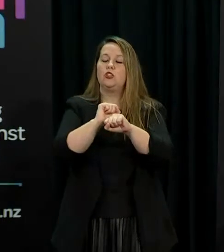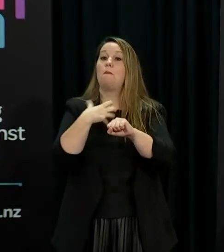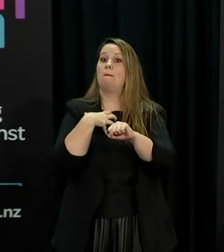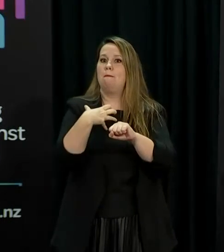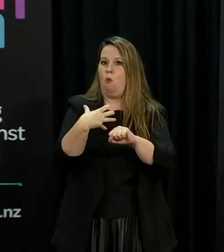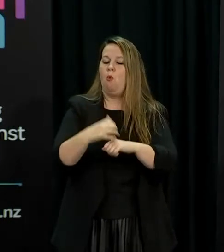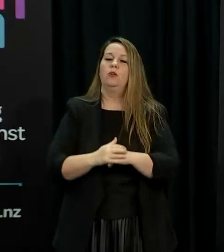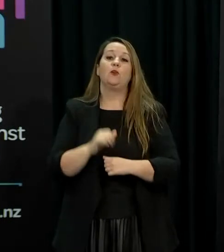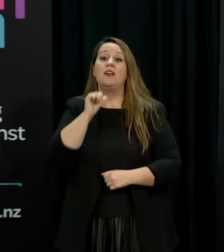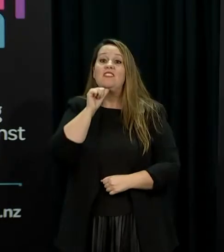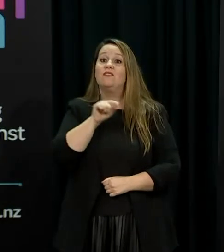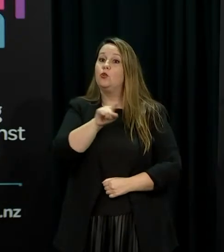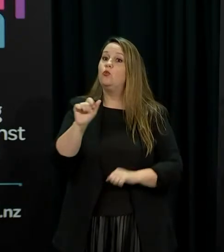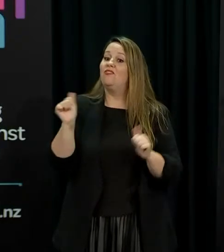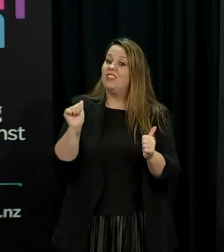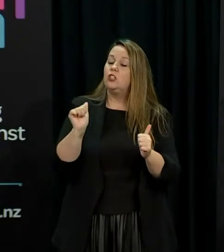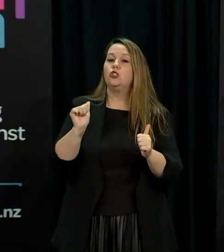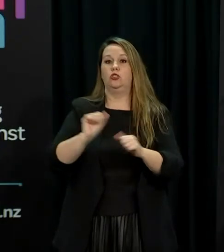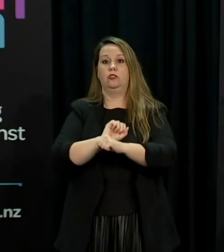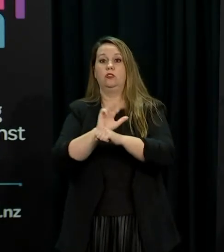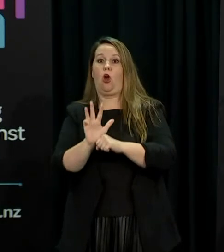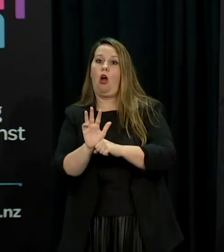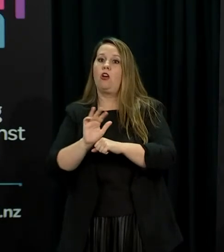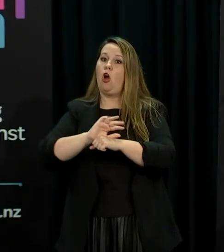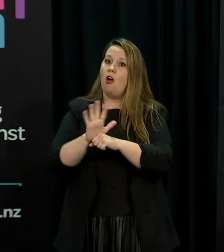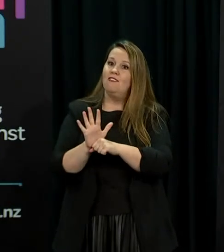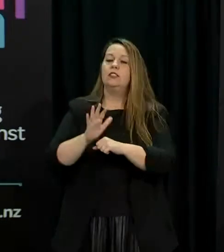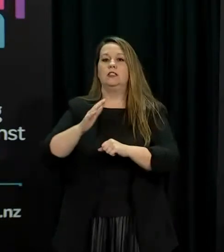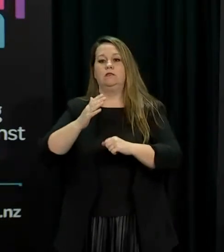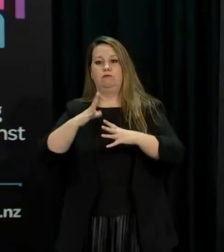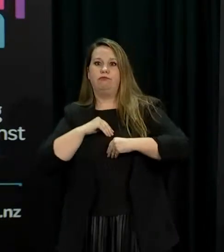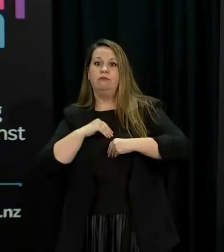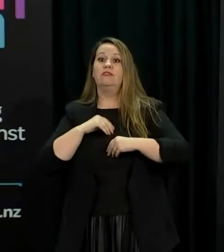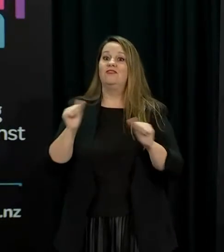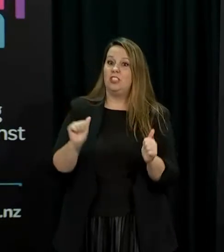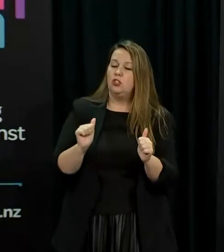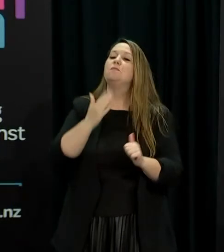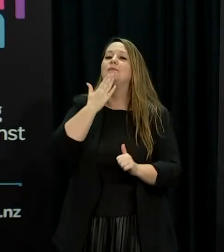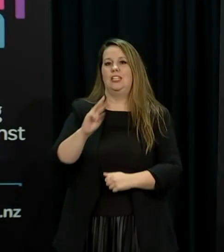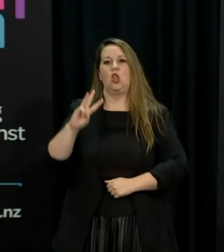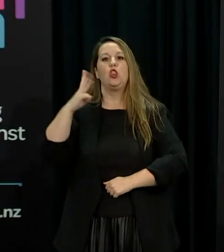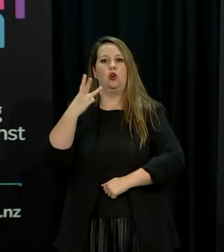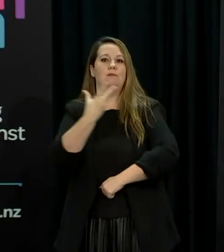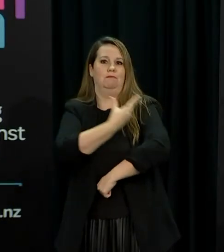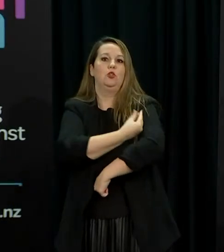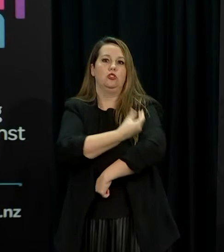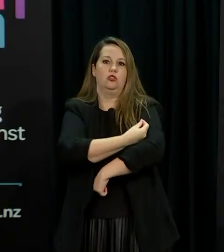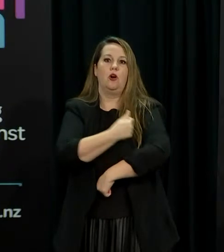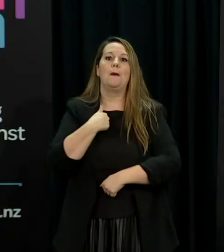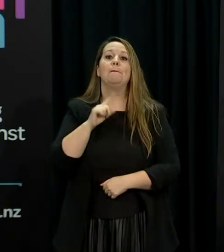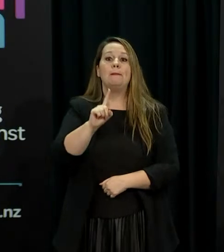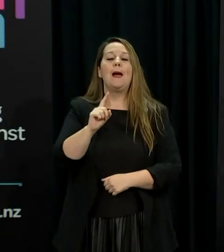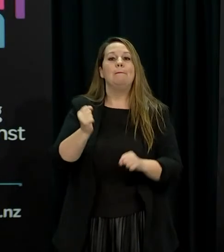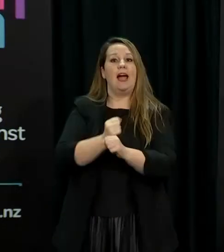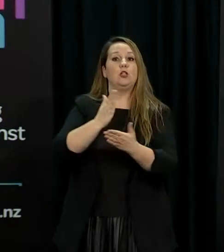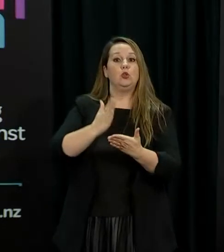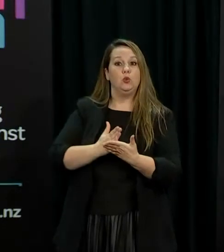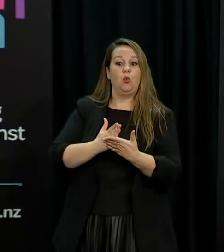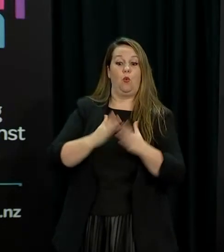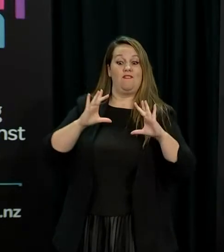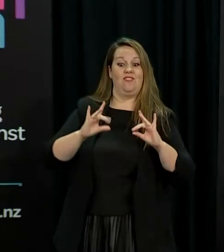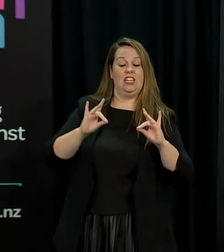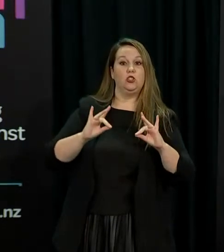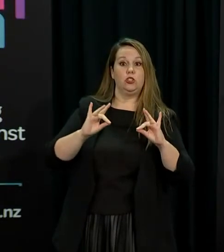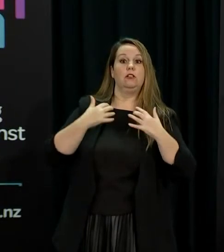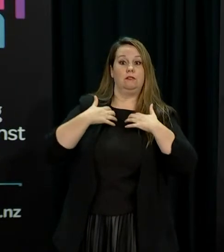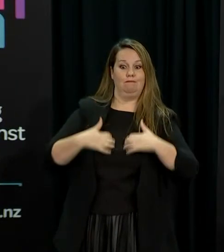had COVID-19, please do get that third or booster shot if you haven't had it already, 3 months after your infection.